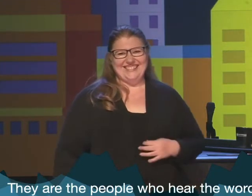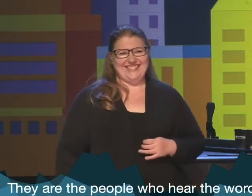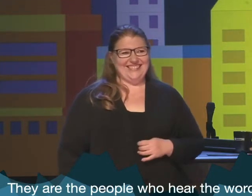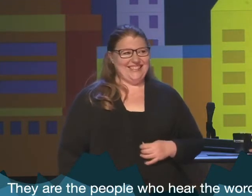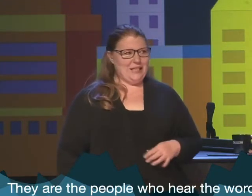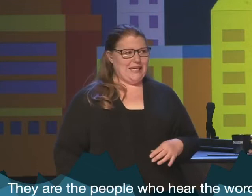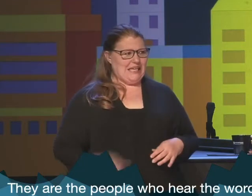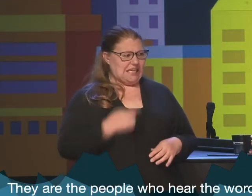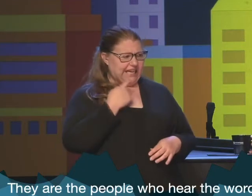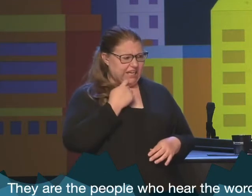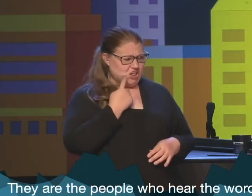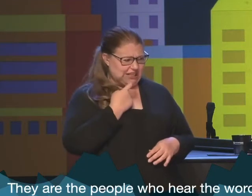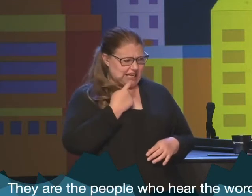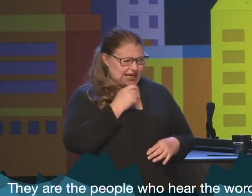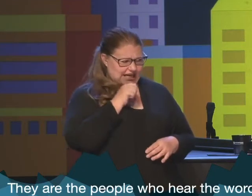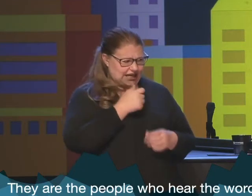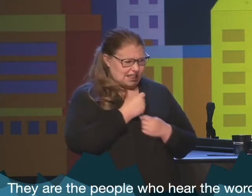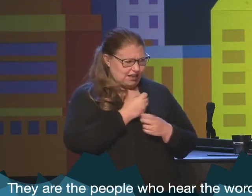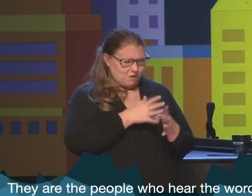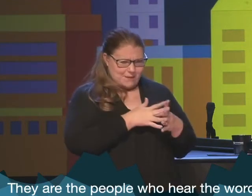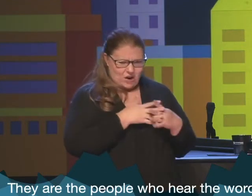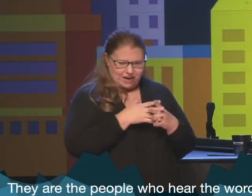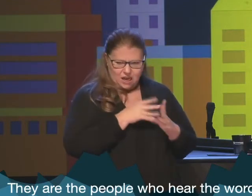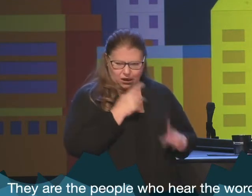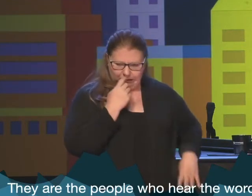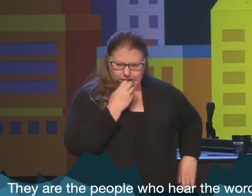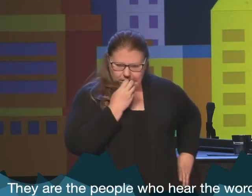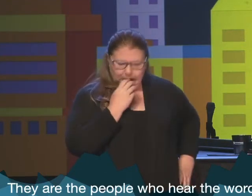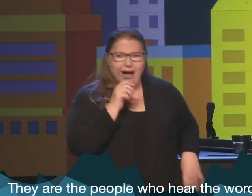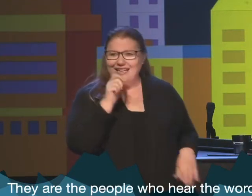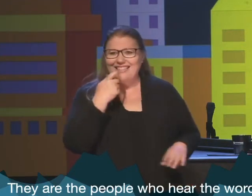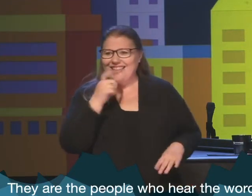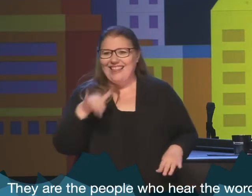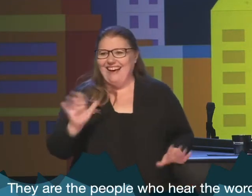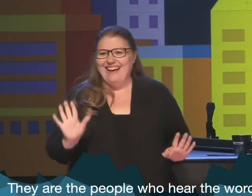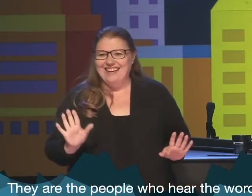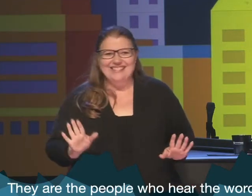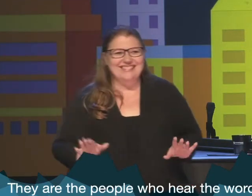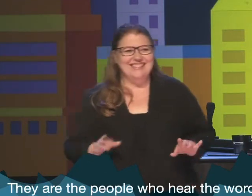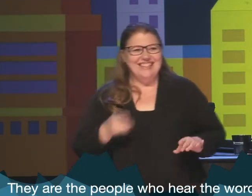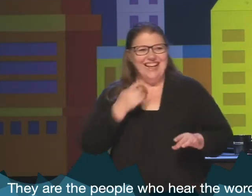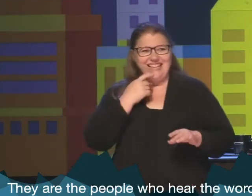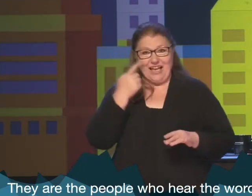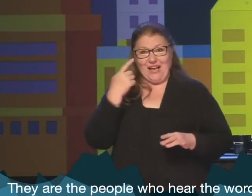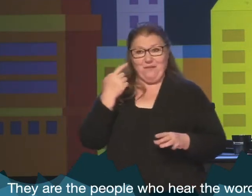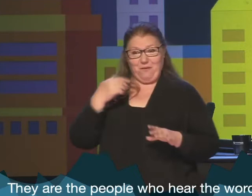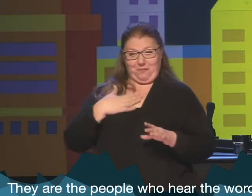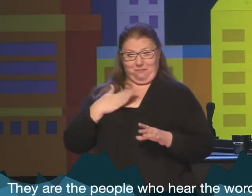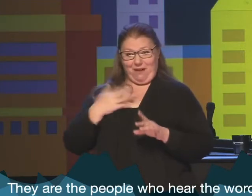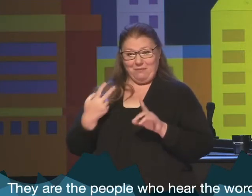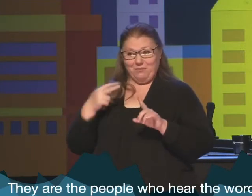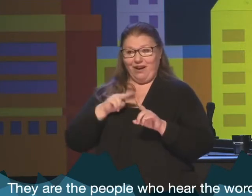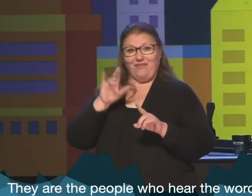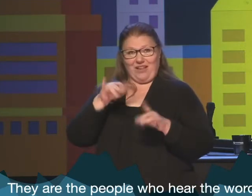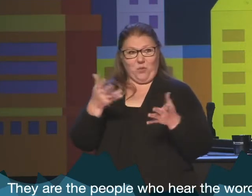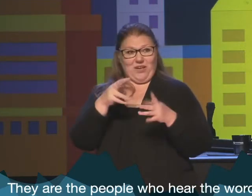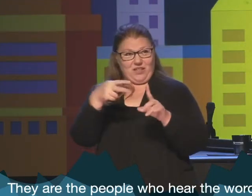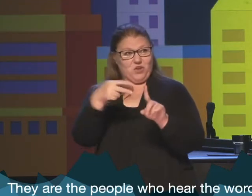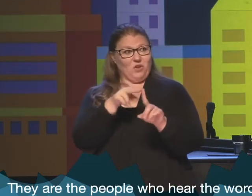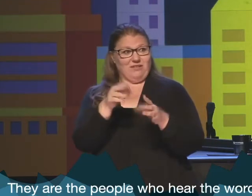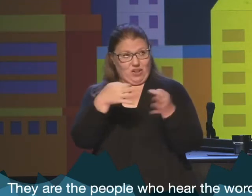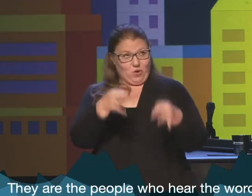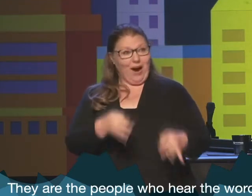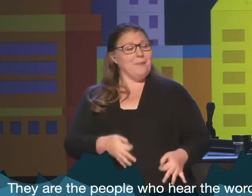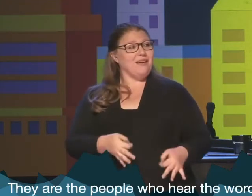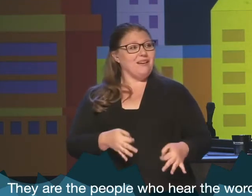Did he just say he doesn't love America? I didn't say that. I said, to me, this is what this is describing. Like, and it's not just the